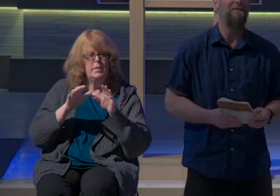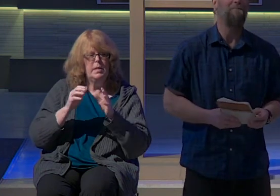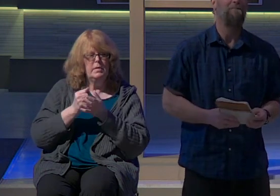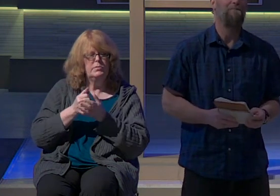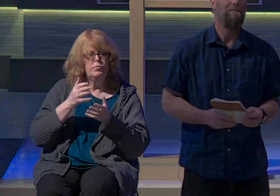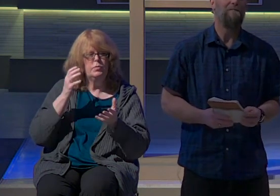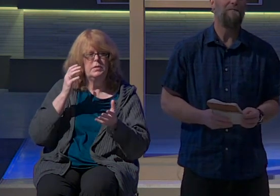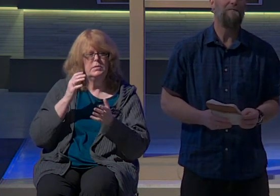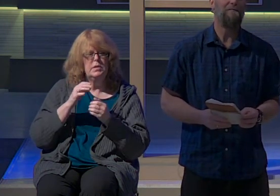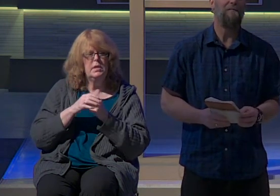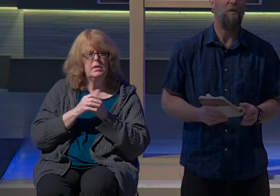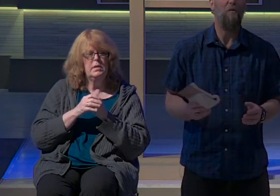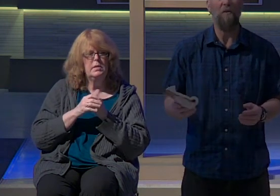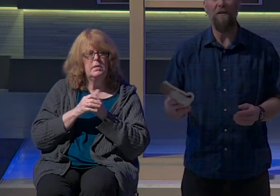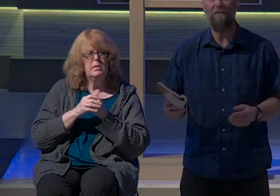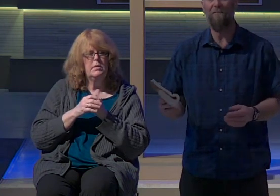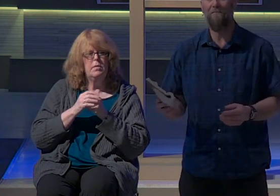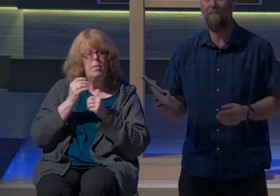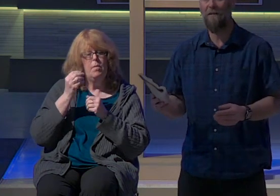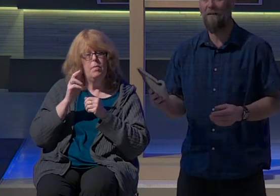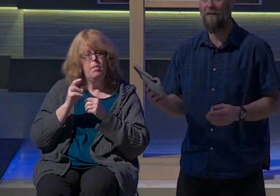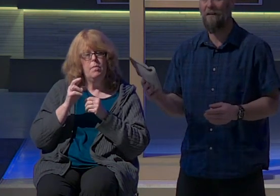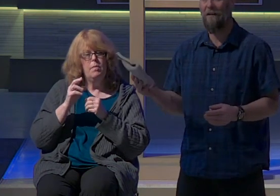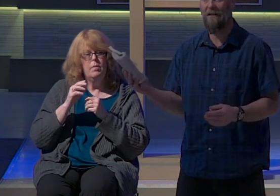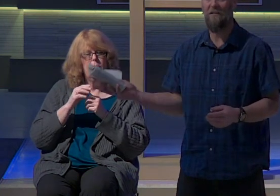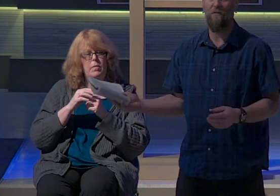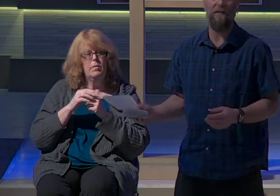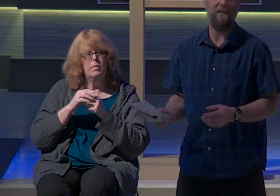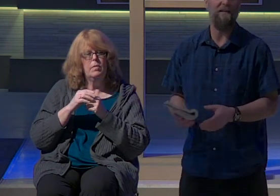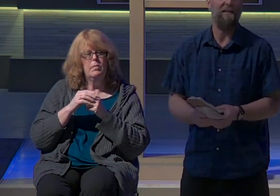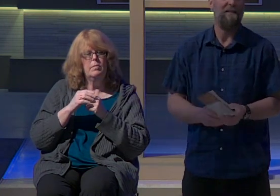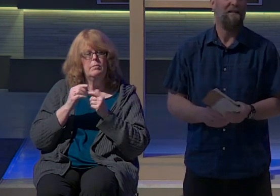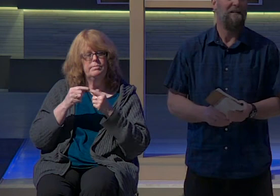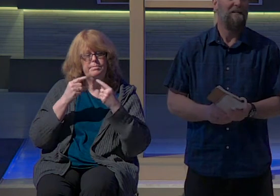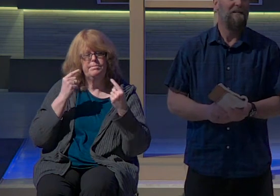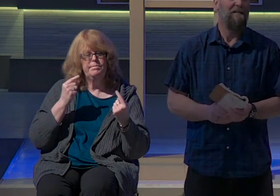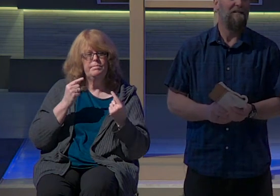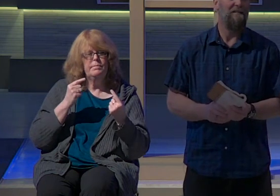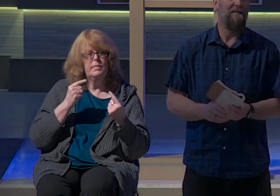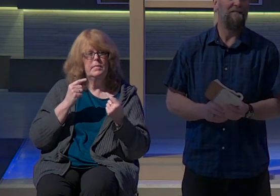richly or consequently